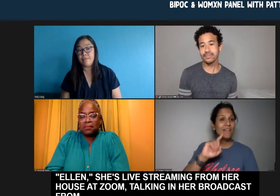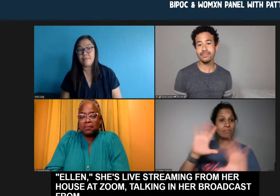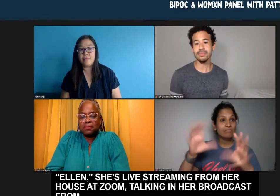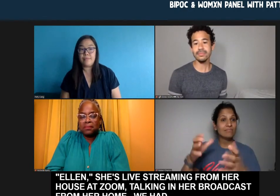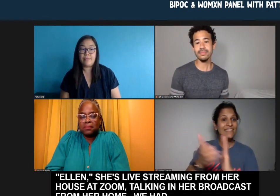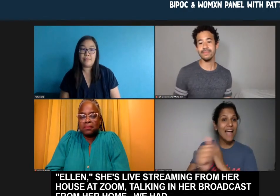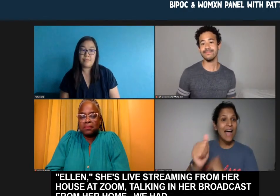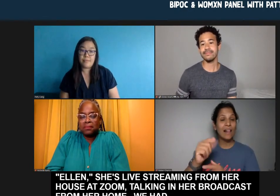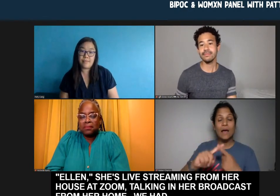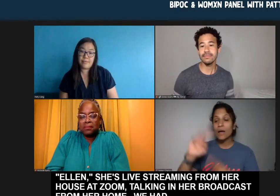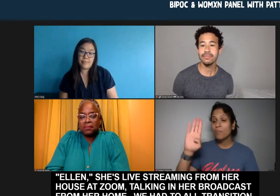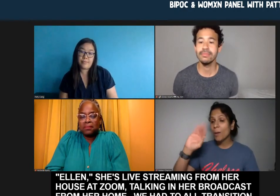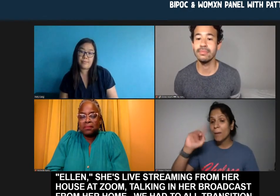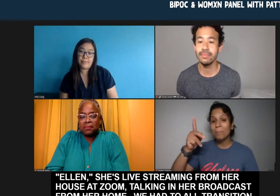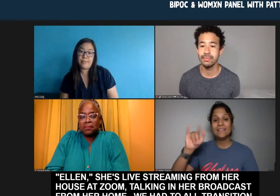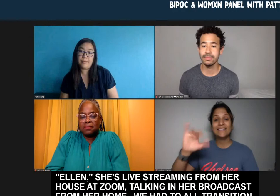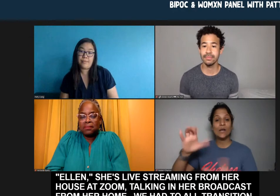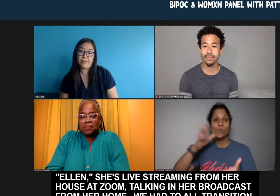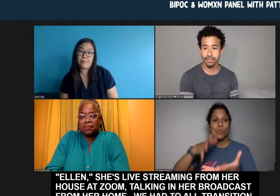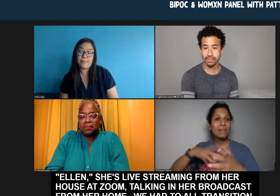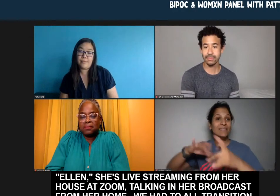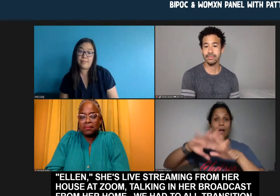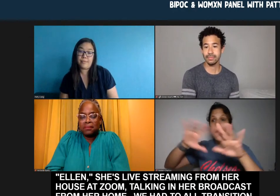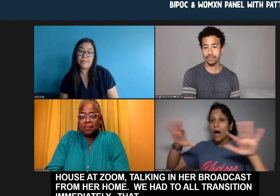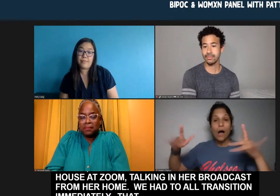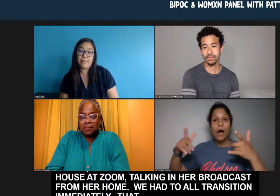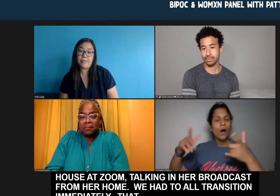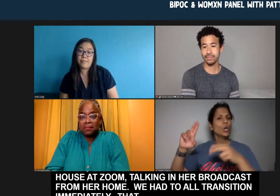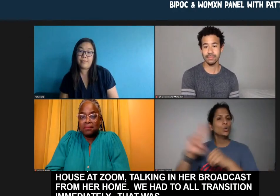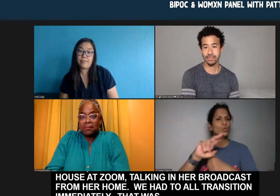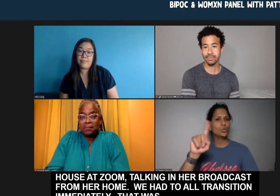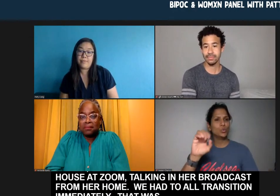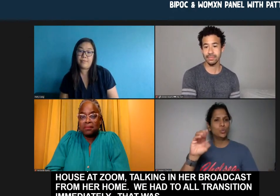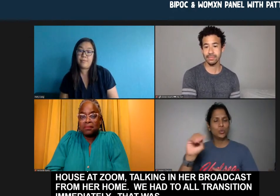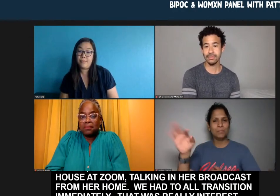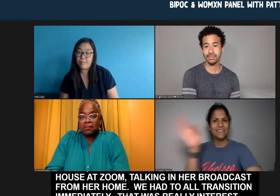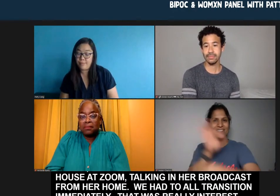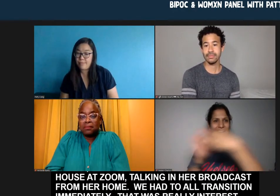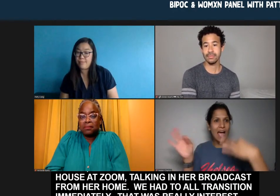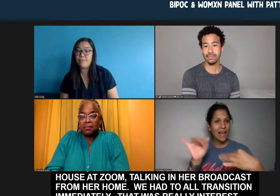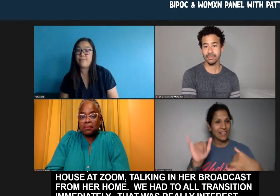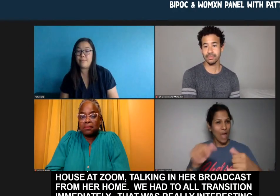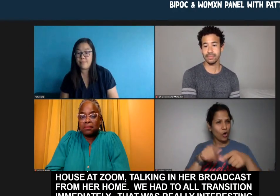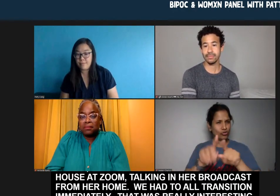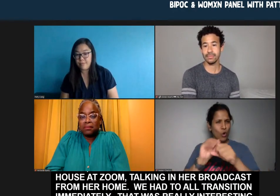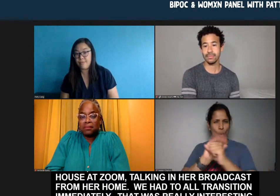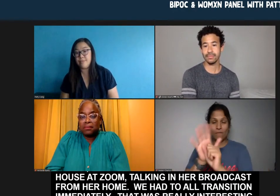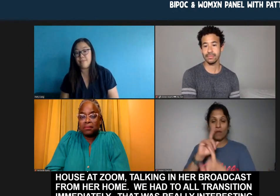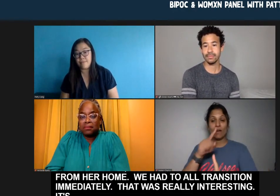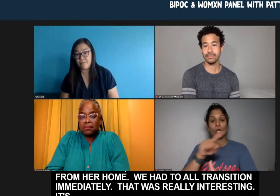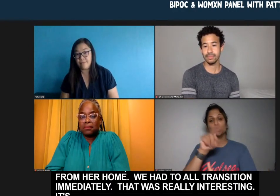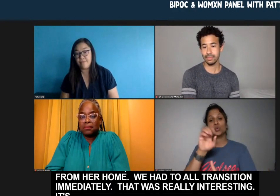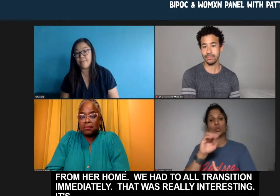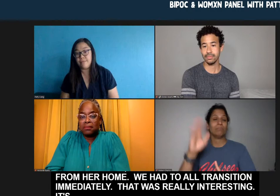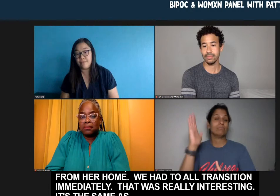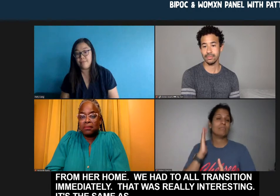And that was really interesting. It's the same as, you know, deaf talent, BIPOC people are using Zoom